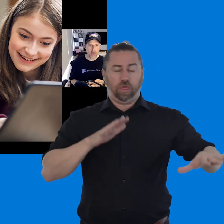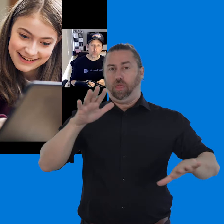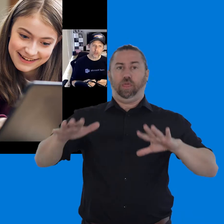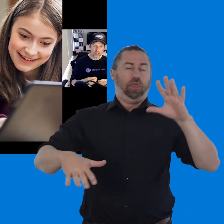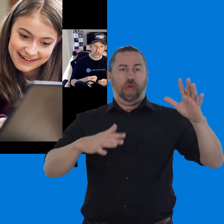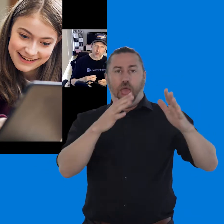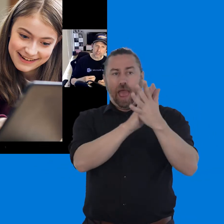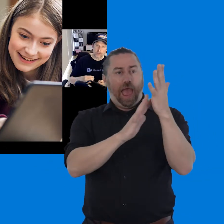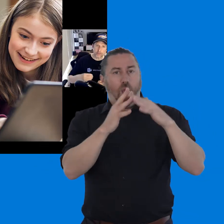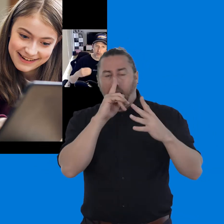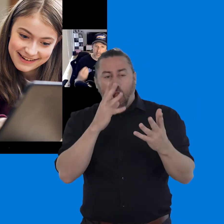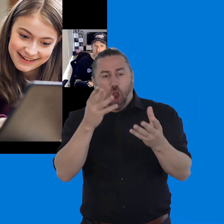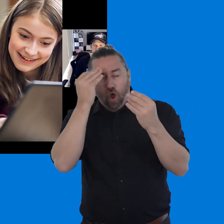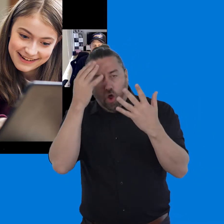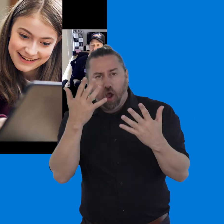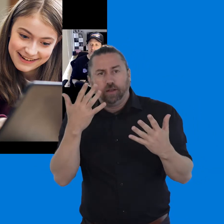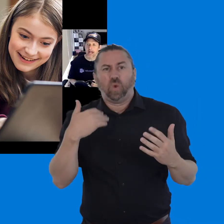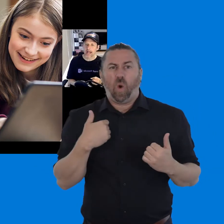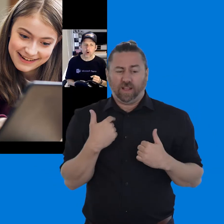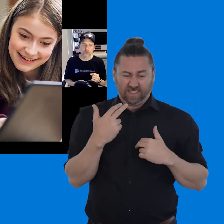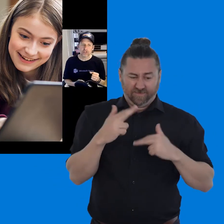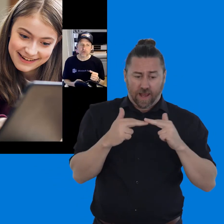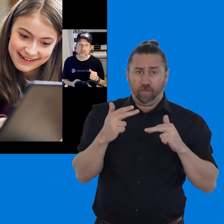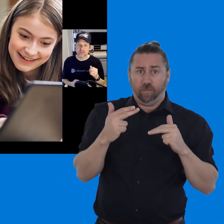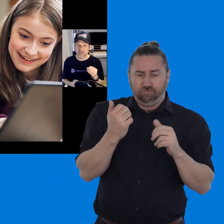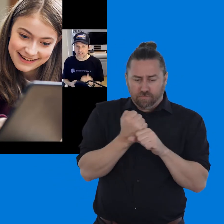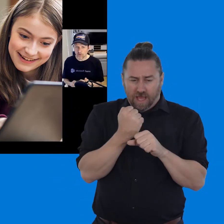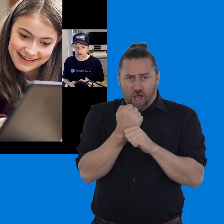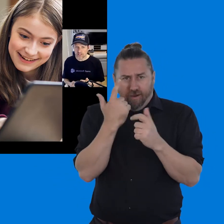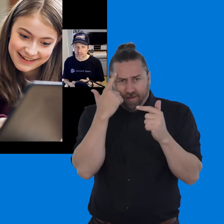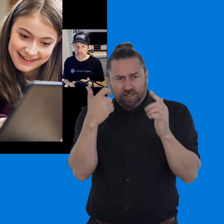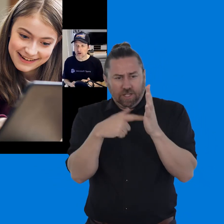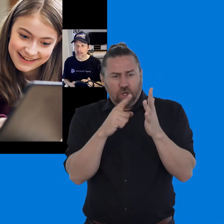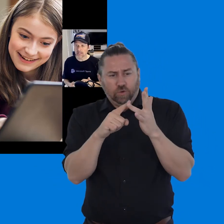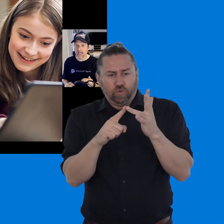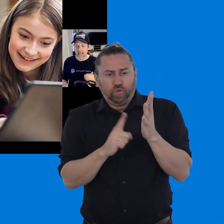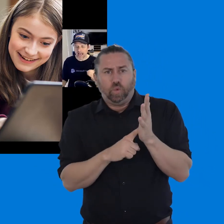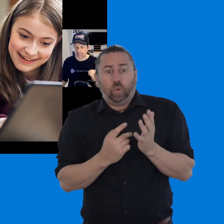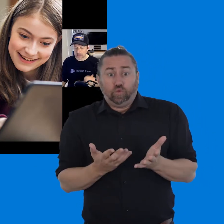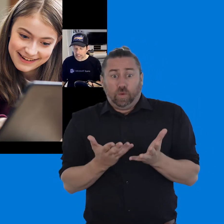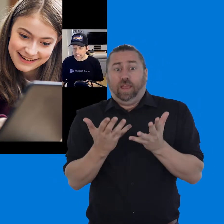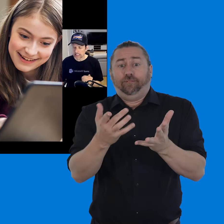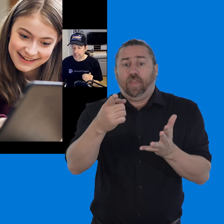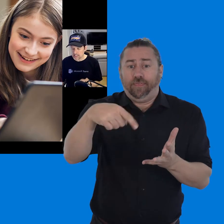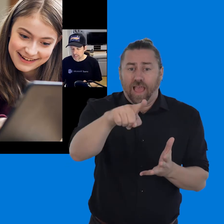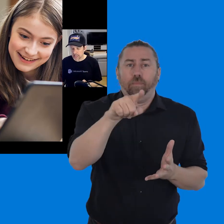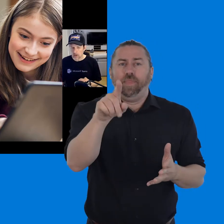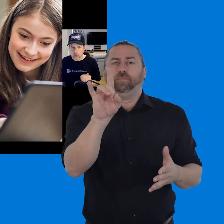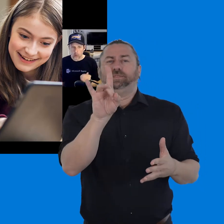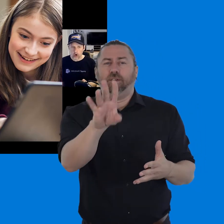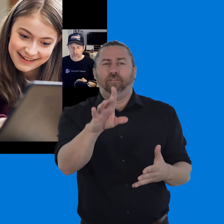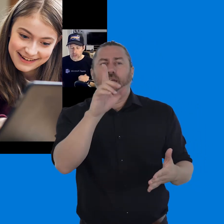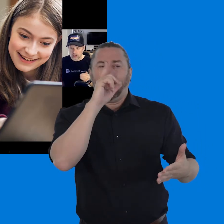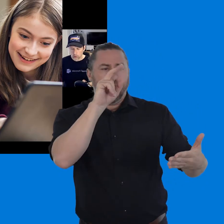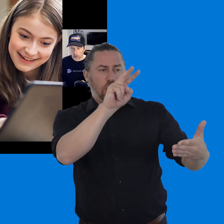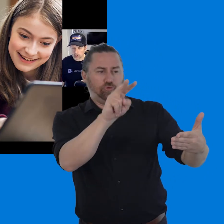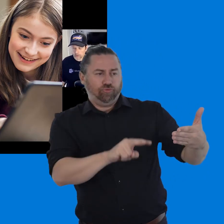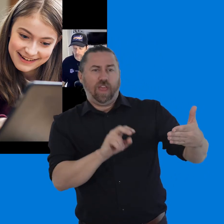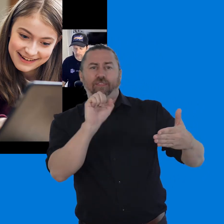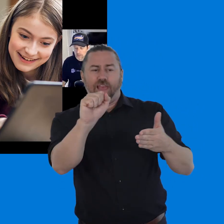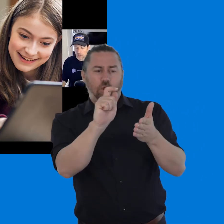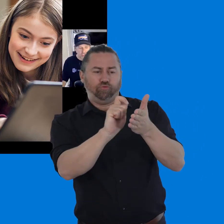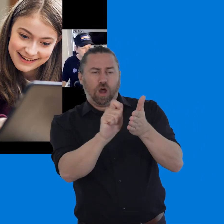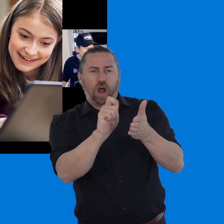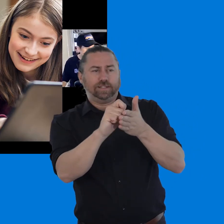overwhelming, and we want tools that build independence and help students to self-assess their writing and clearly see what to work